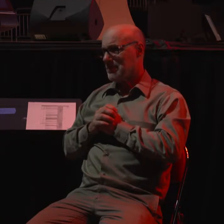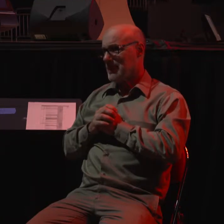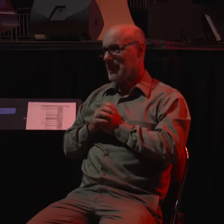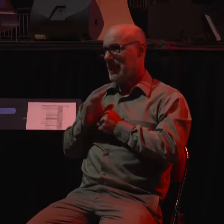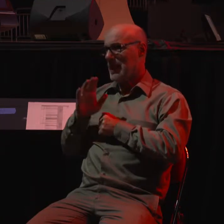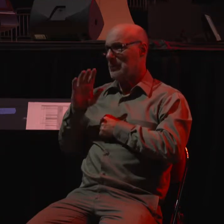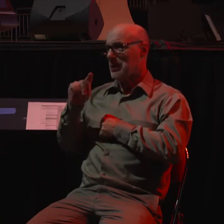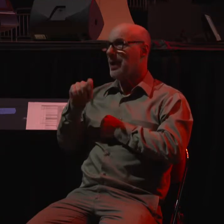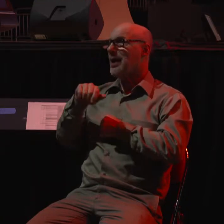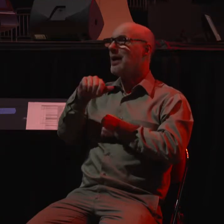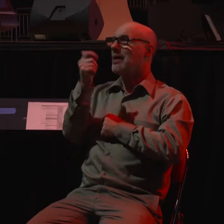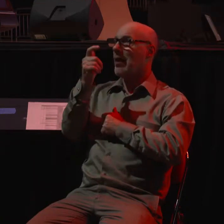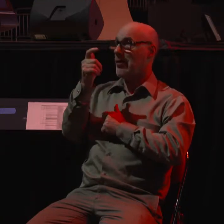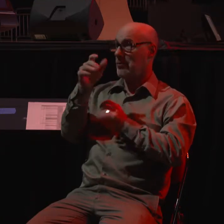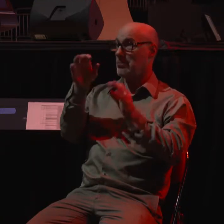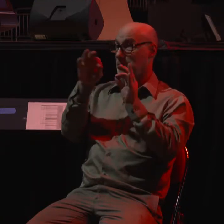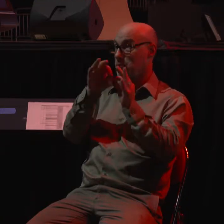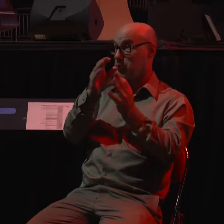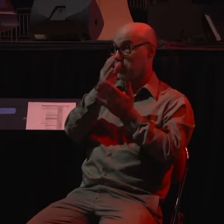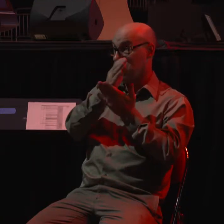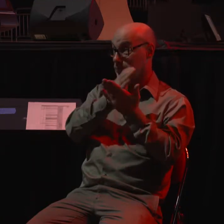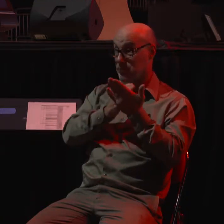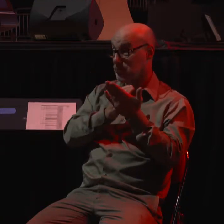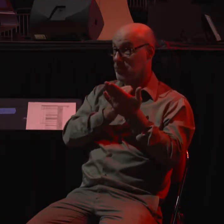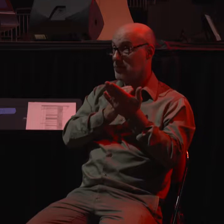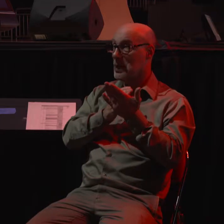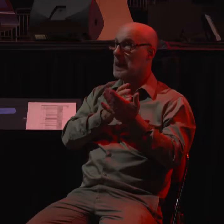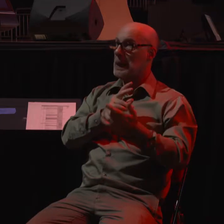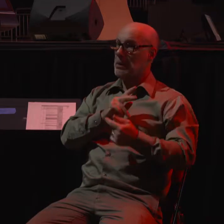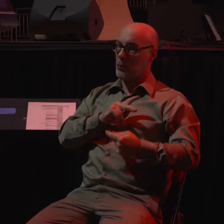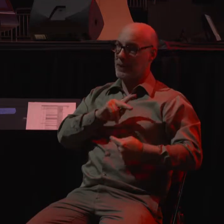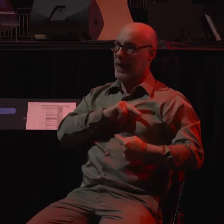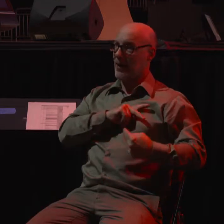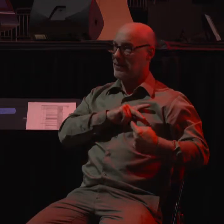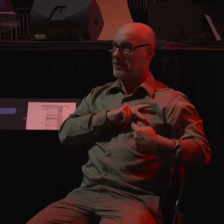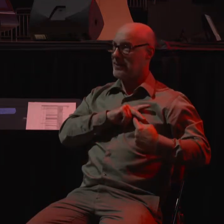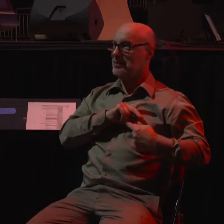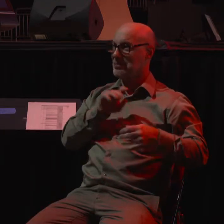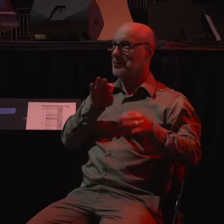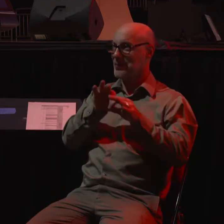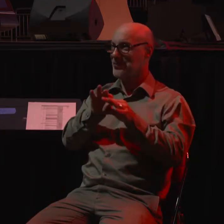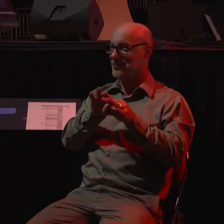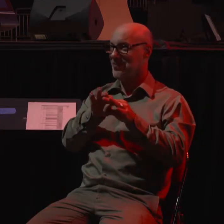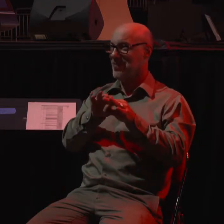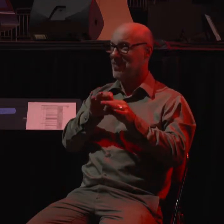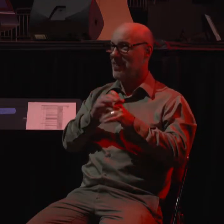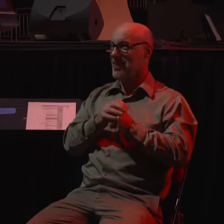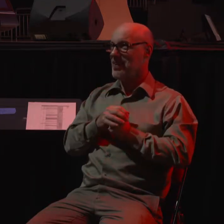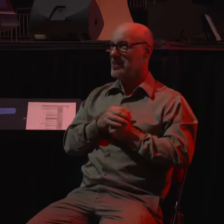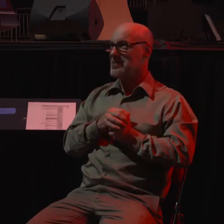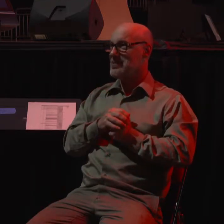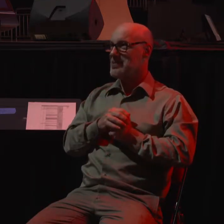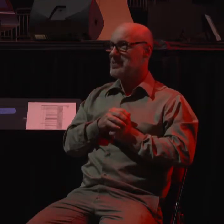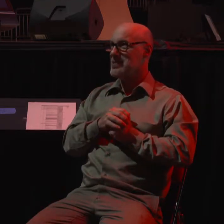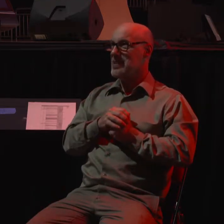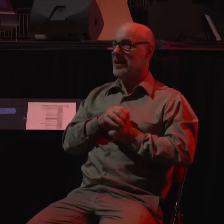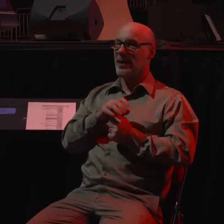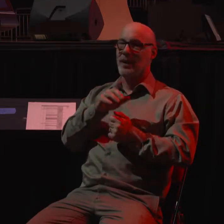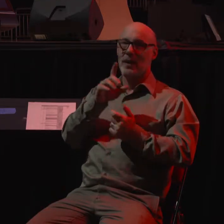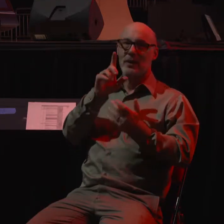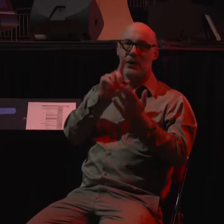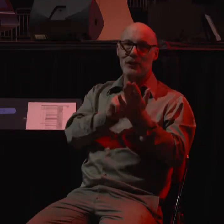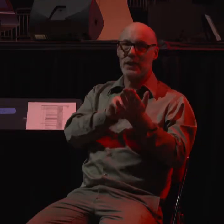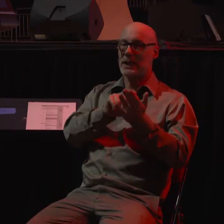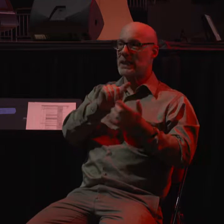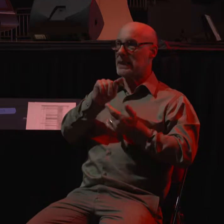another large element is personality. The media and reporters, and